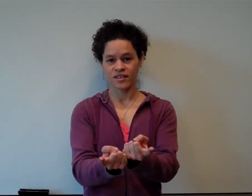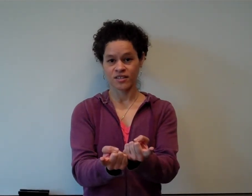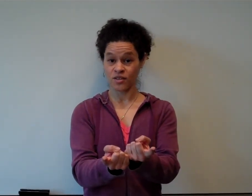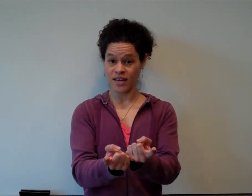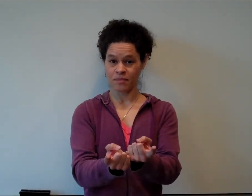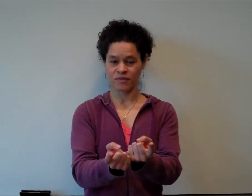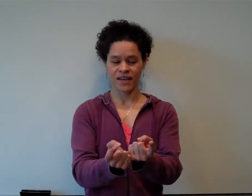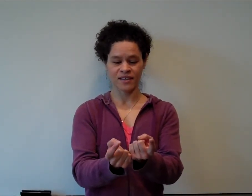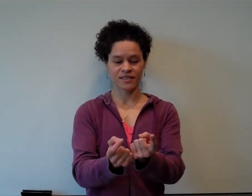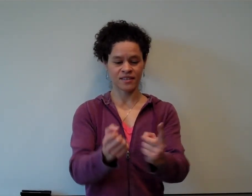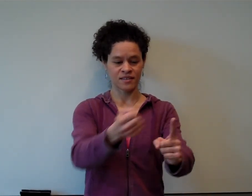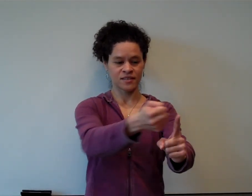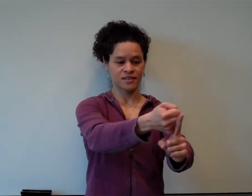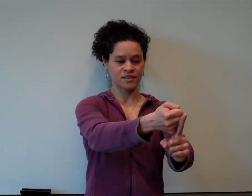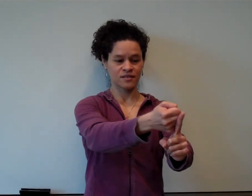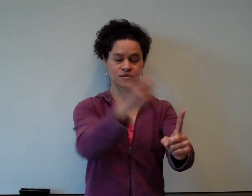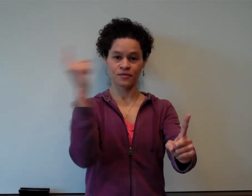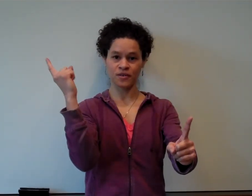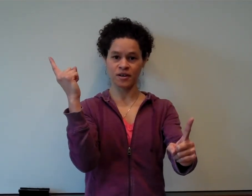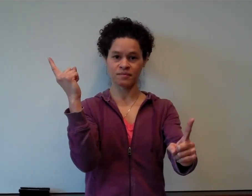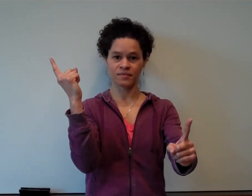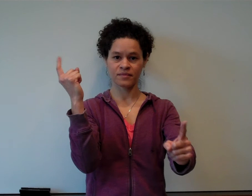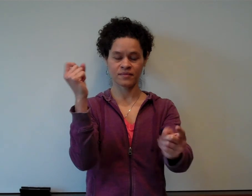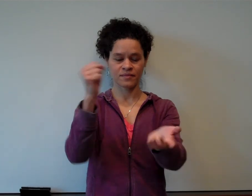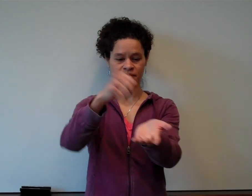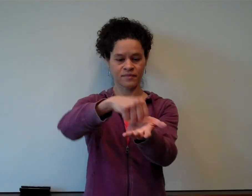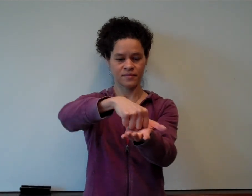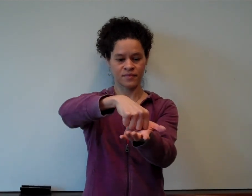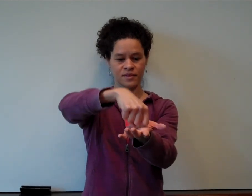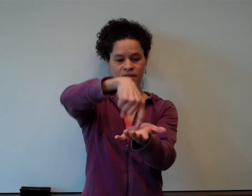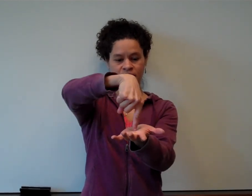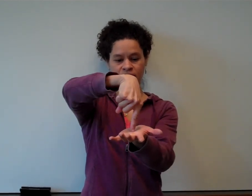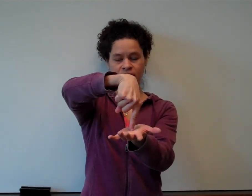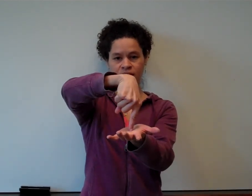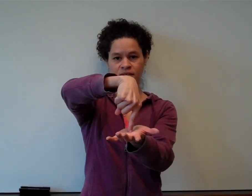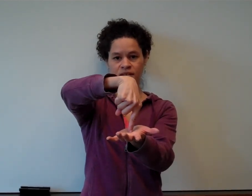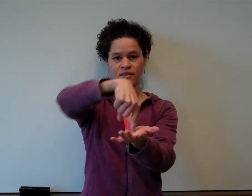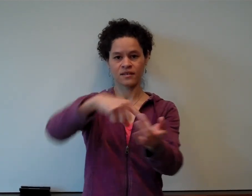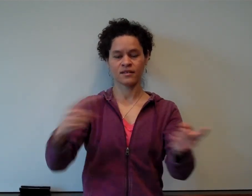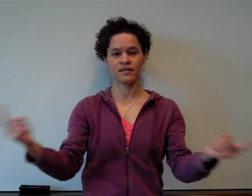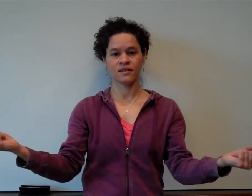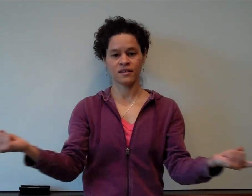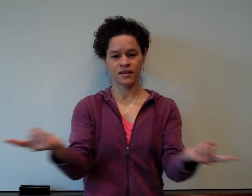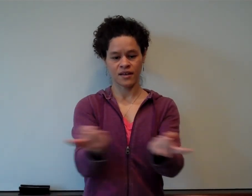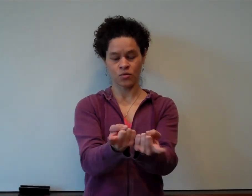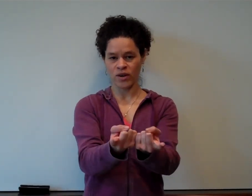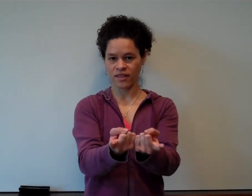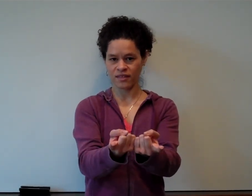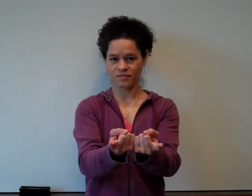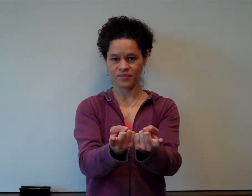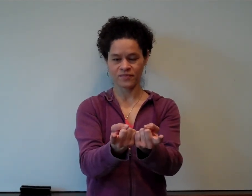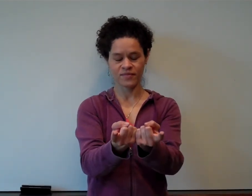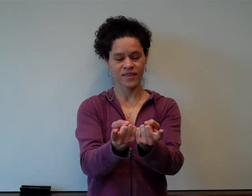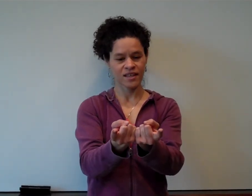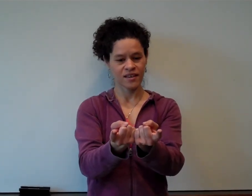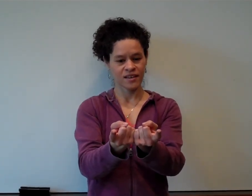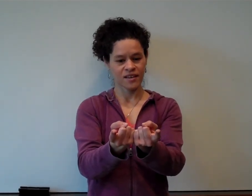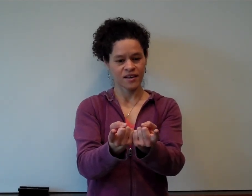So the ablative case is from, in, and with.